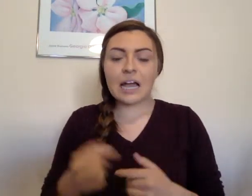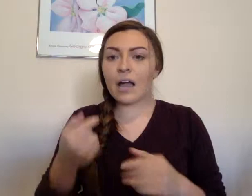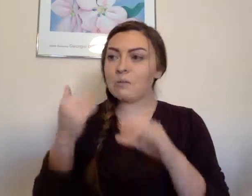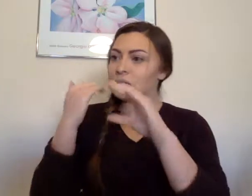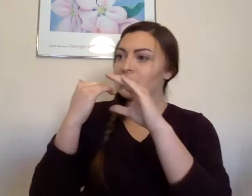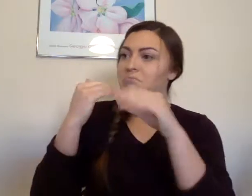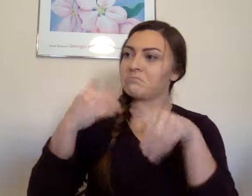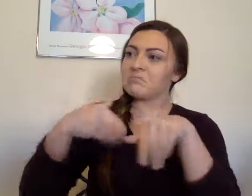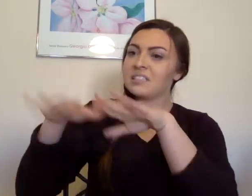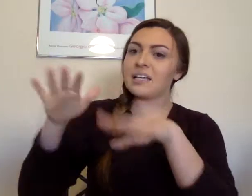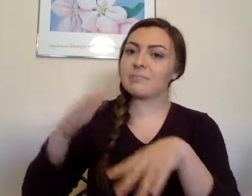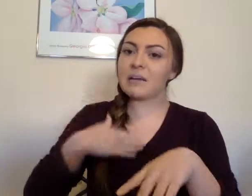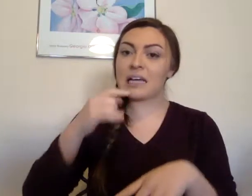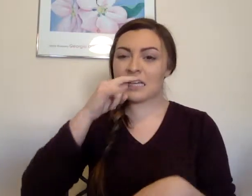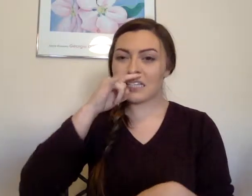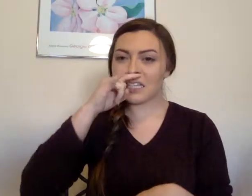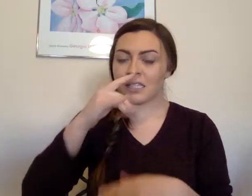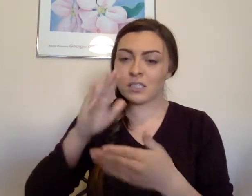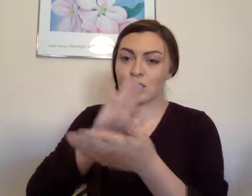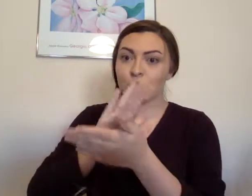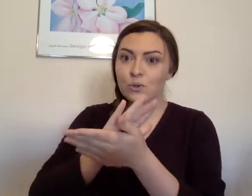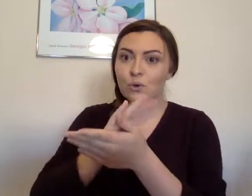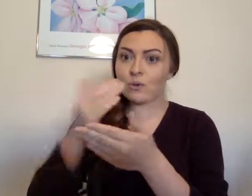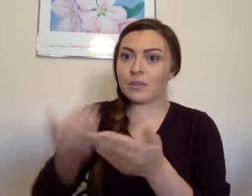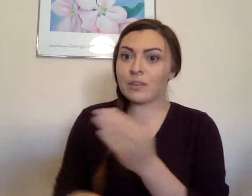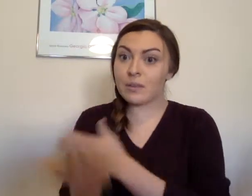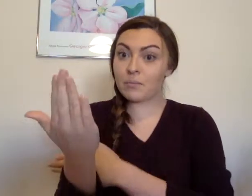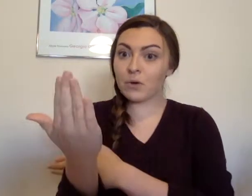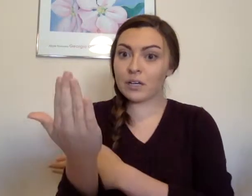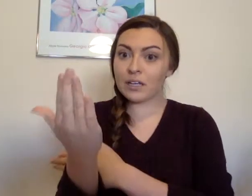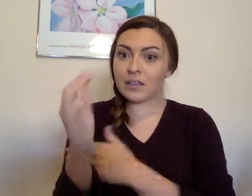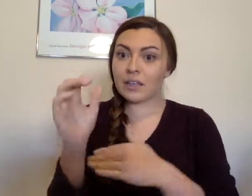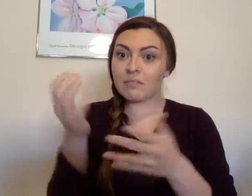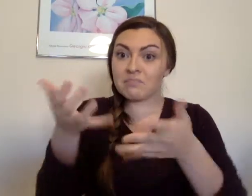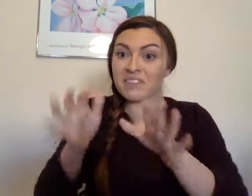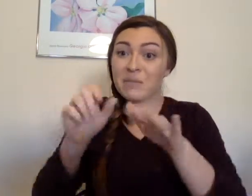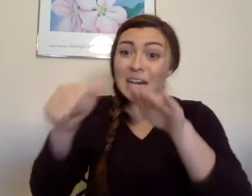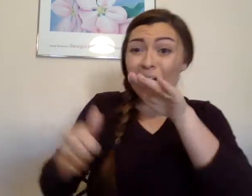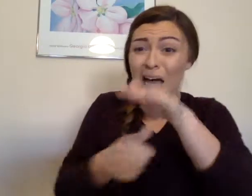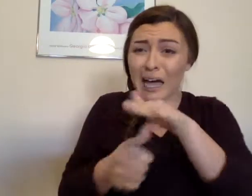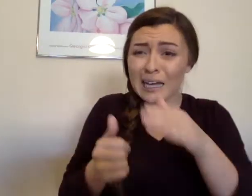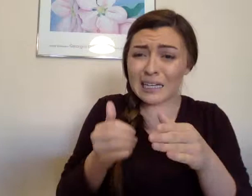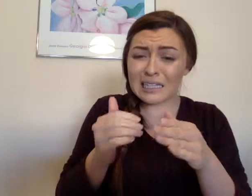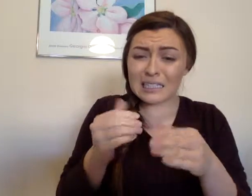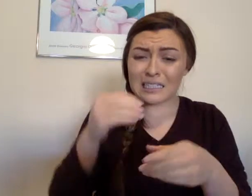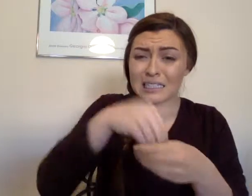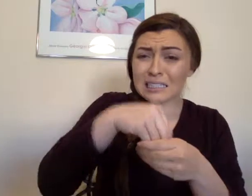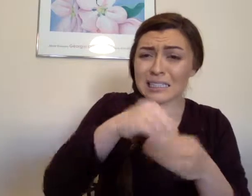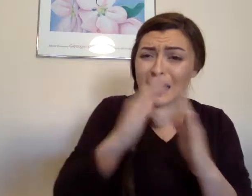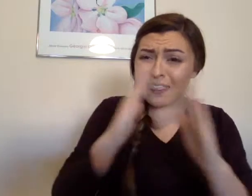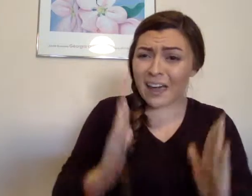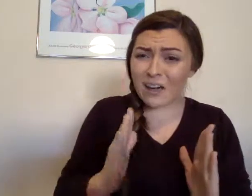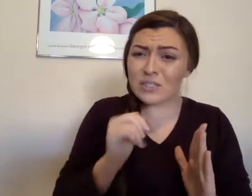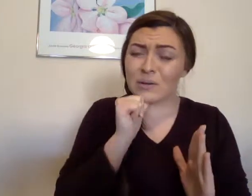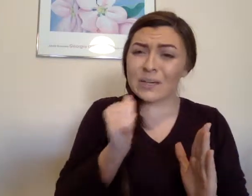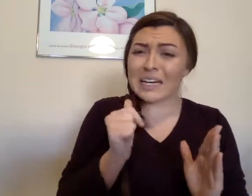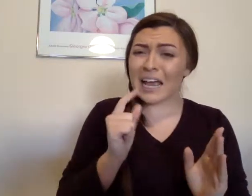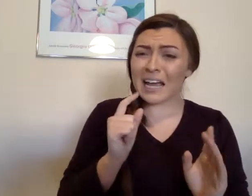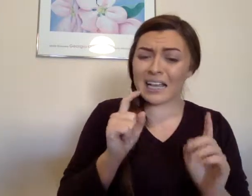school in the morning, and then I would hide inside the house. And I wouldn't answer the door, and I wouldn't answer the phone, because no